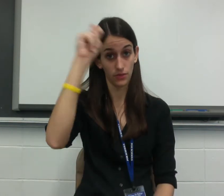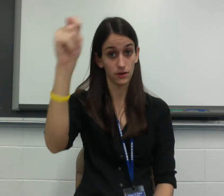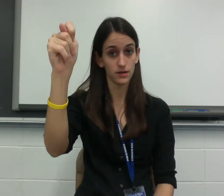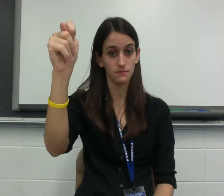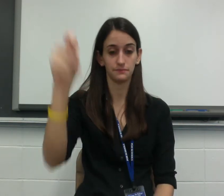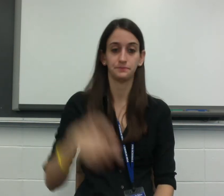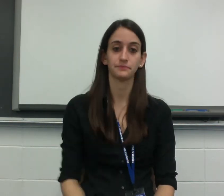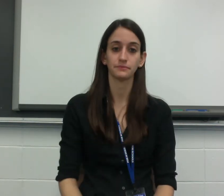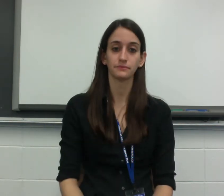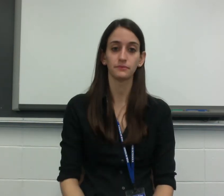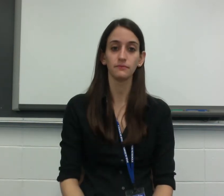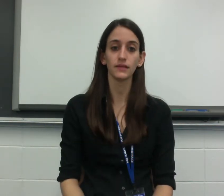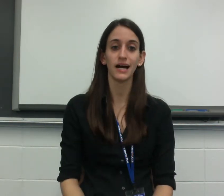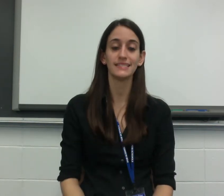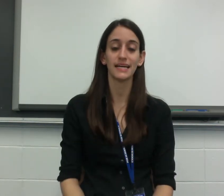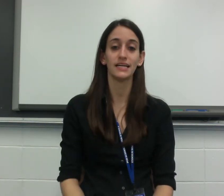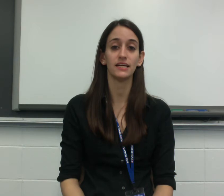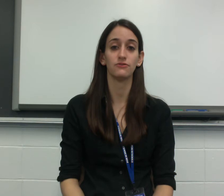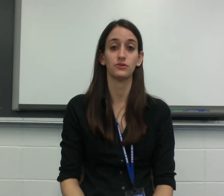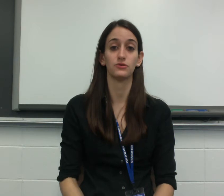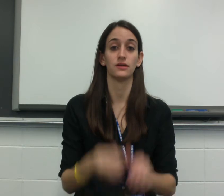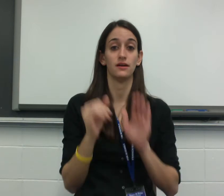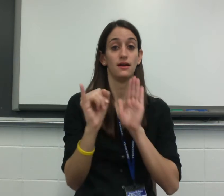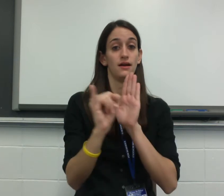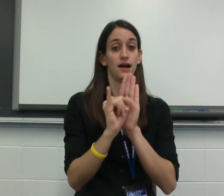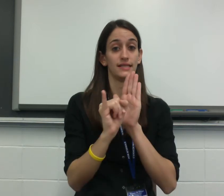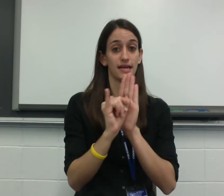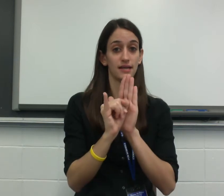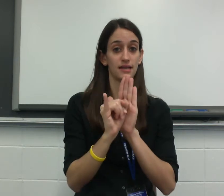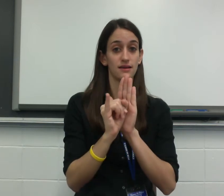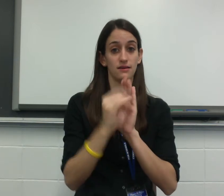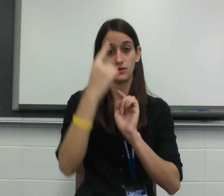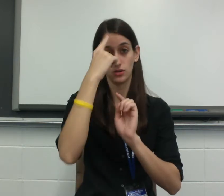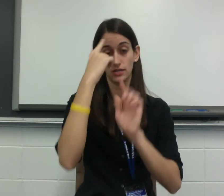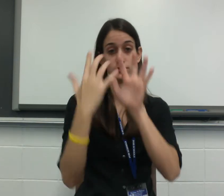theory. Identity confusion, identity